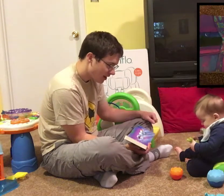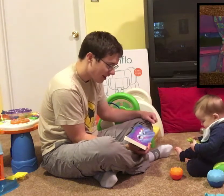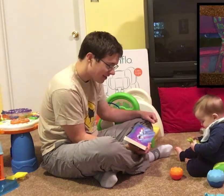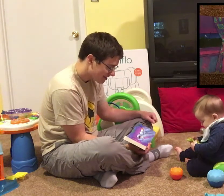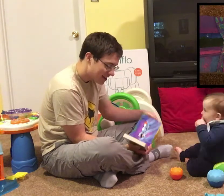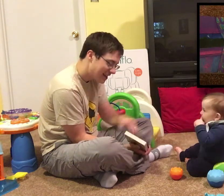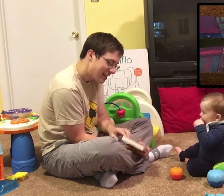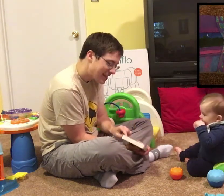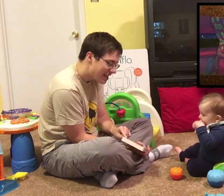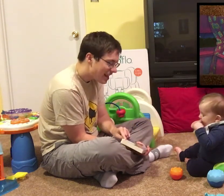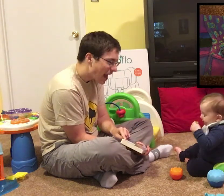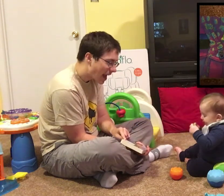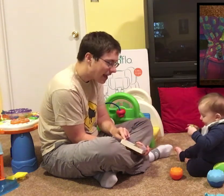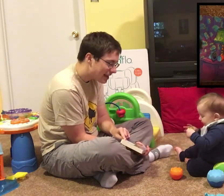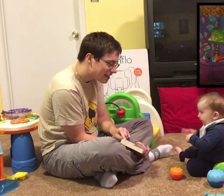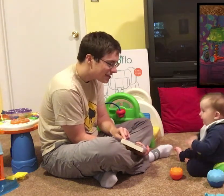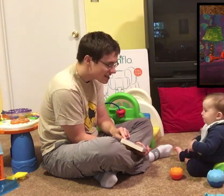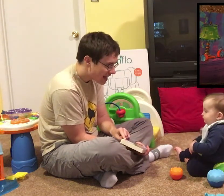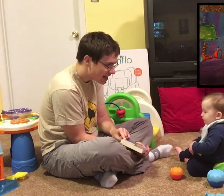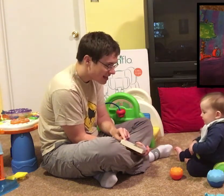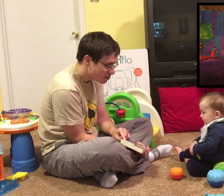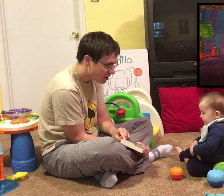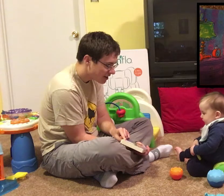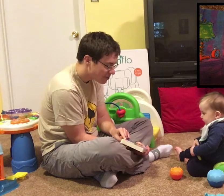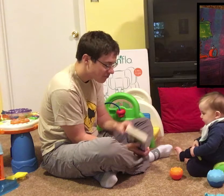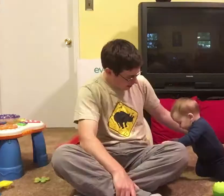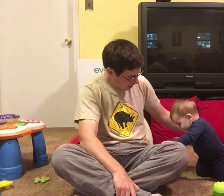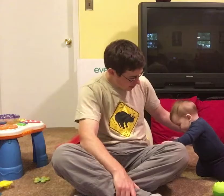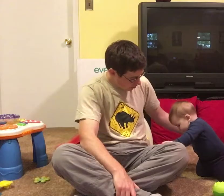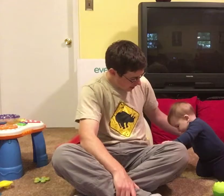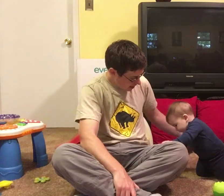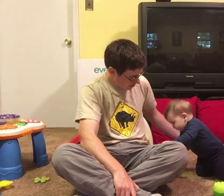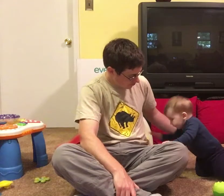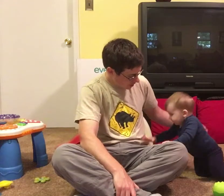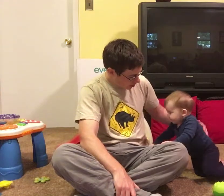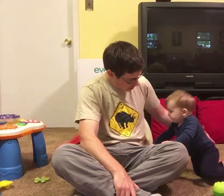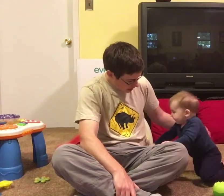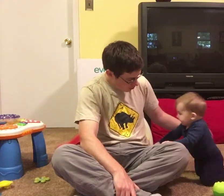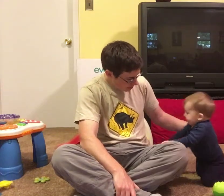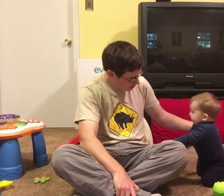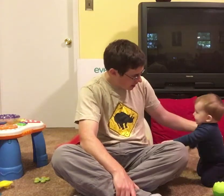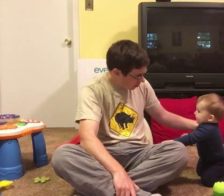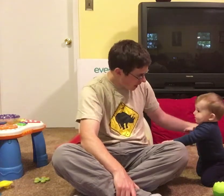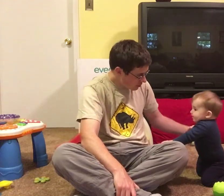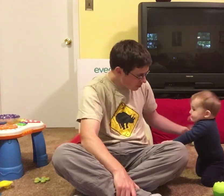gorilla. The end. Isn't that a nice book? Hey there, buddy. Want to tell them about some of the other animals we